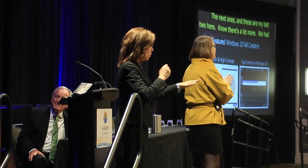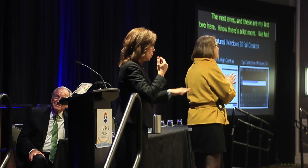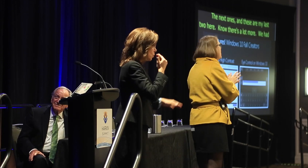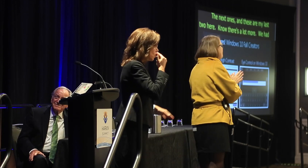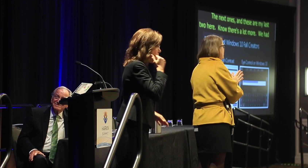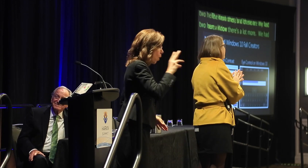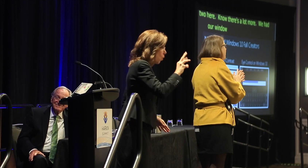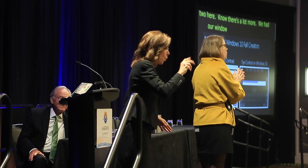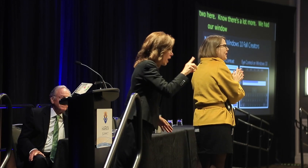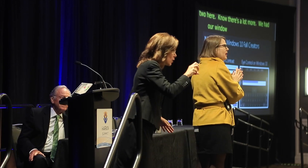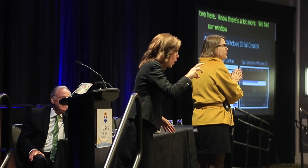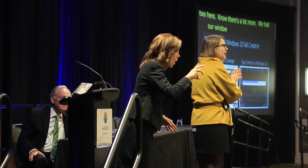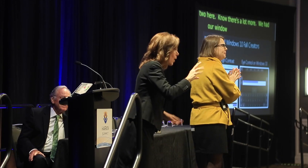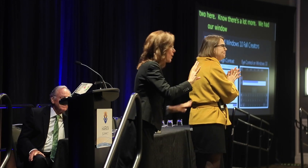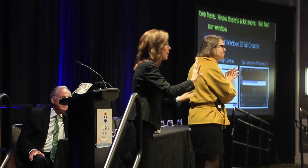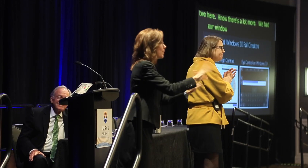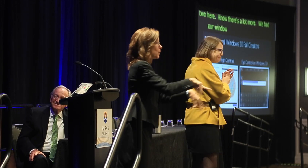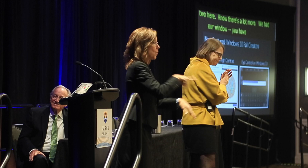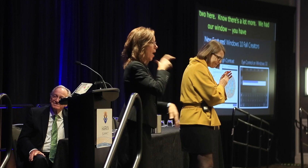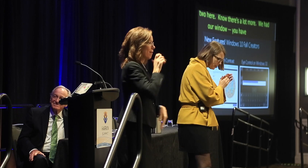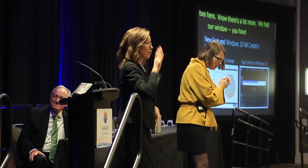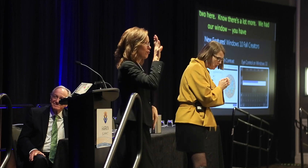not going to do that. You've heard of Windows,